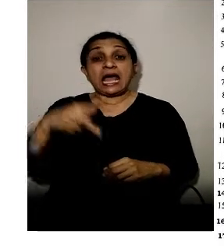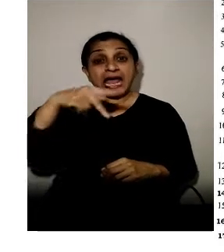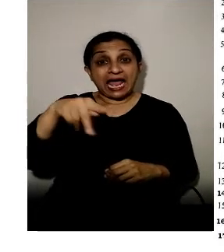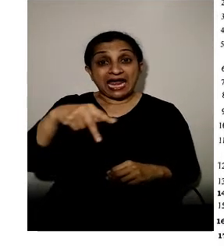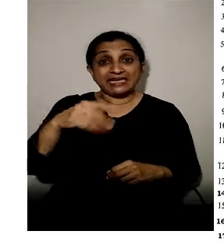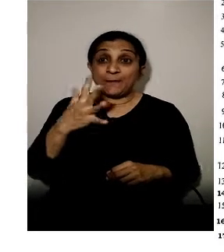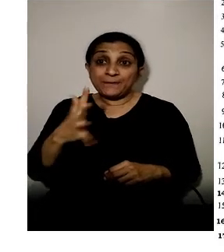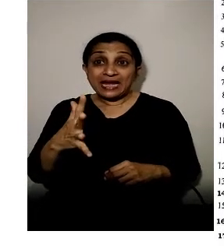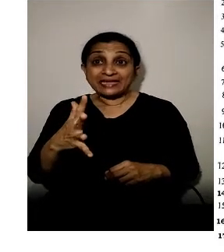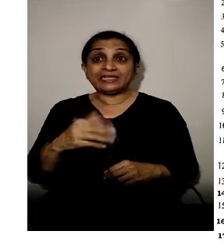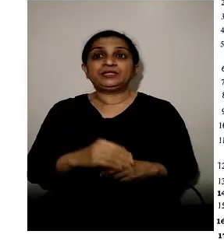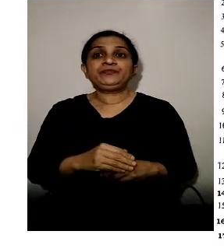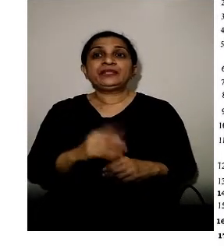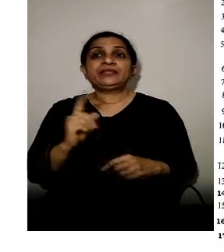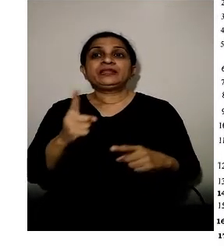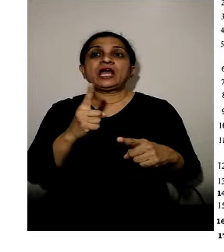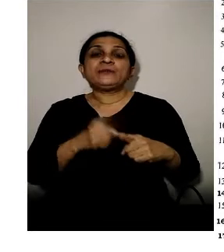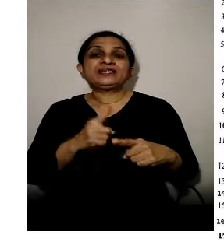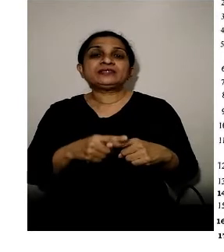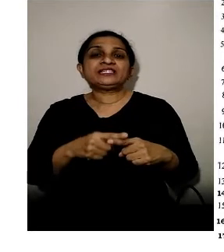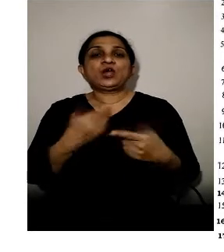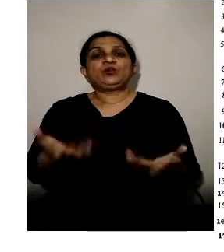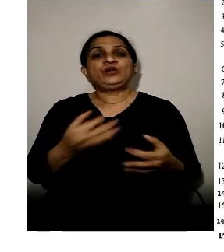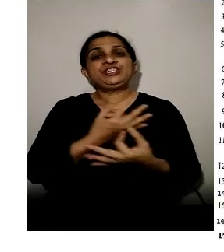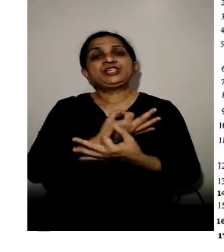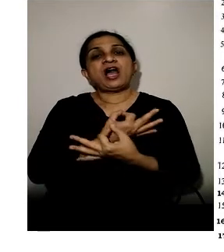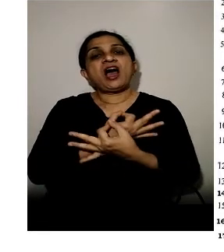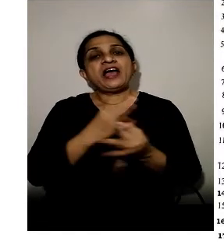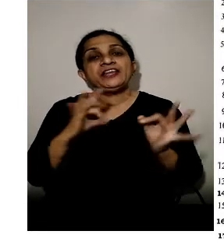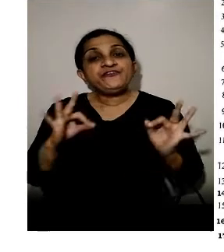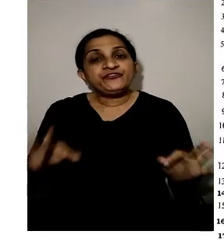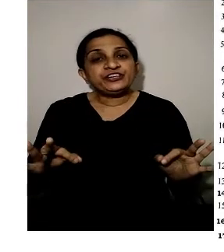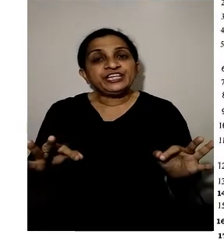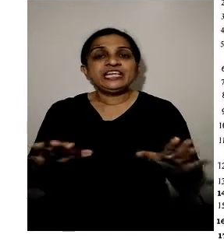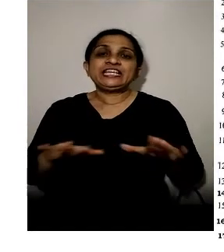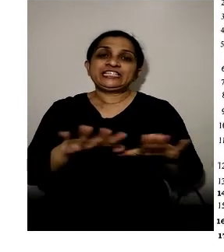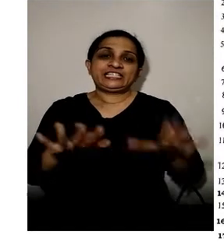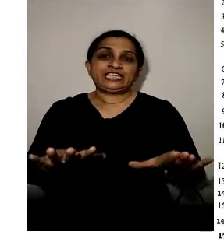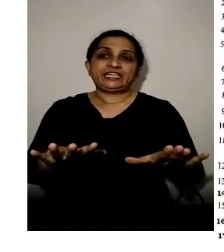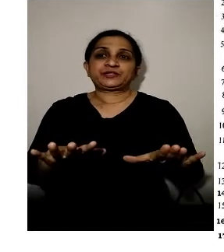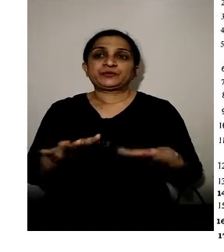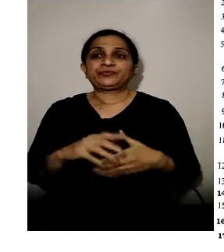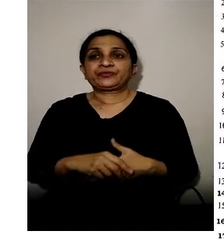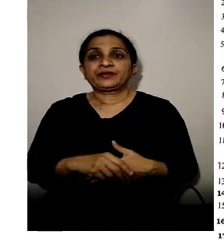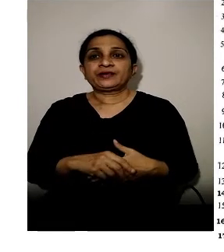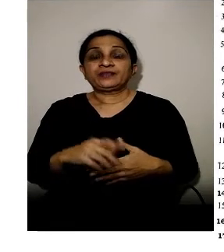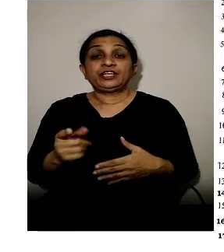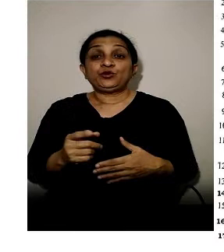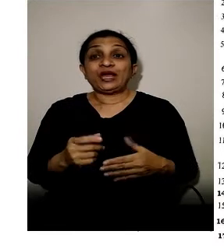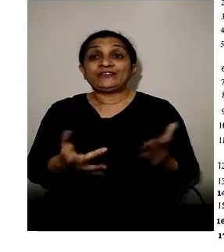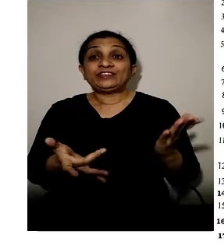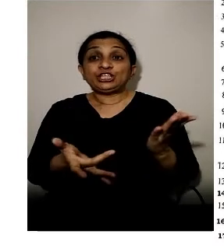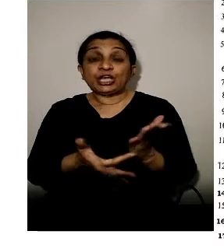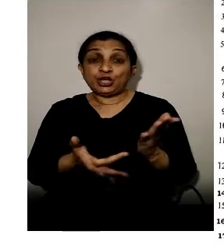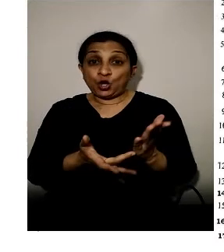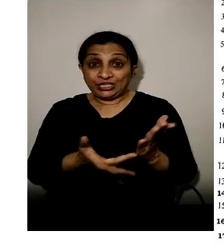and platinum they are metals which are in free state then